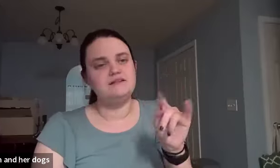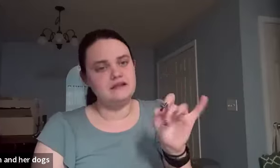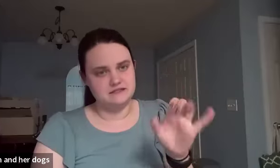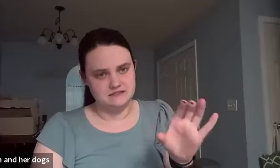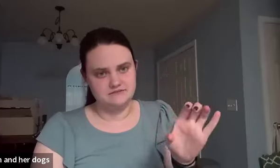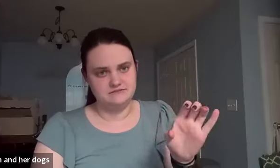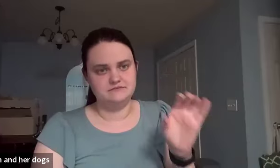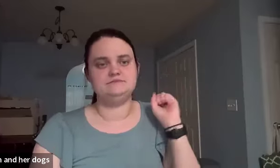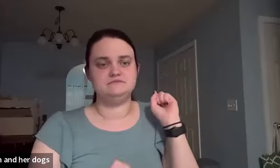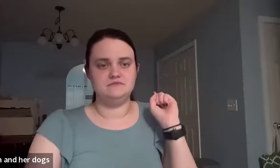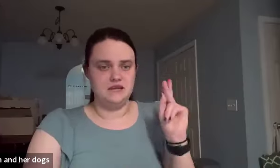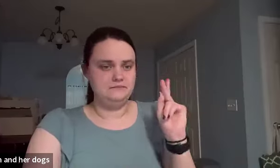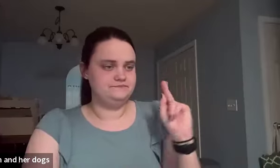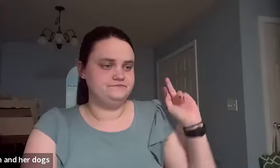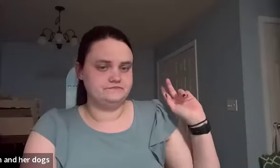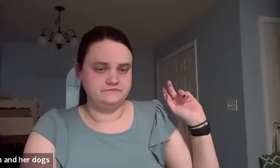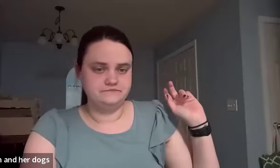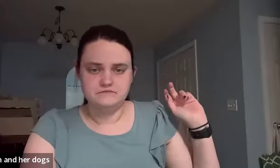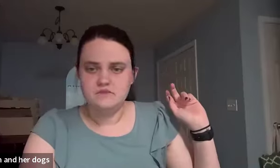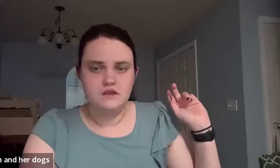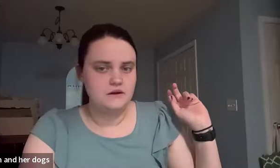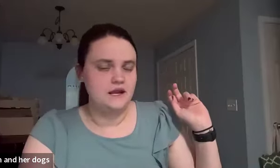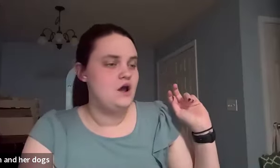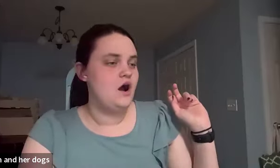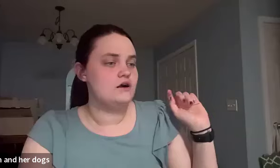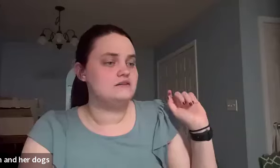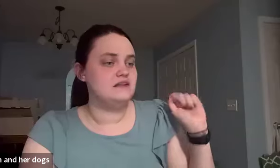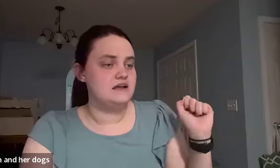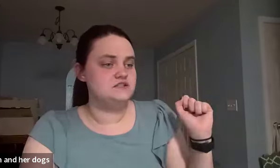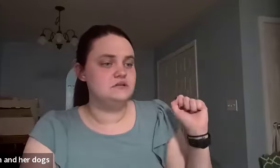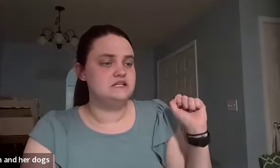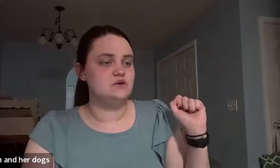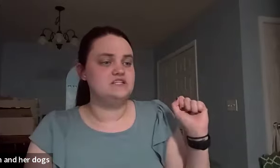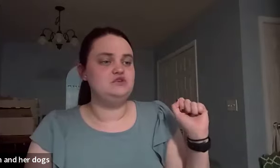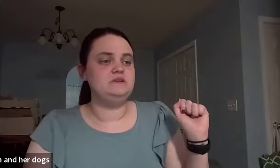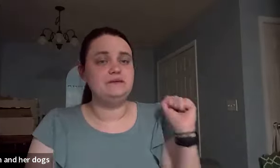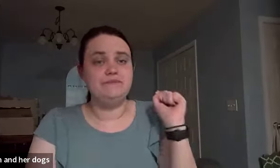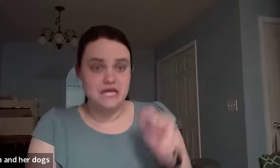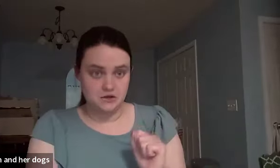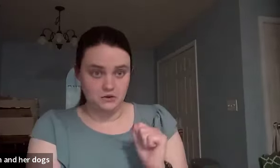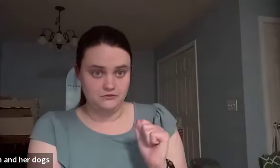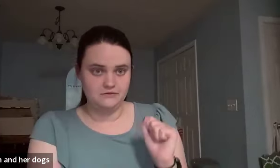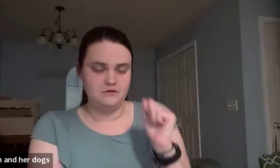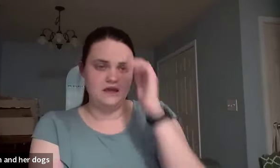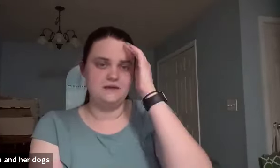about lettuce. Okay. All right. Our last one is going to be pickle.